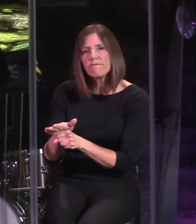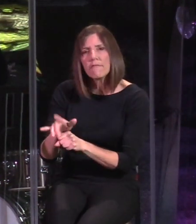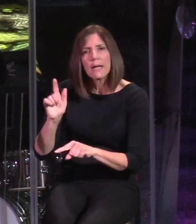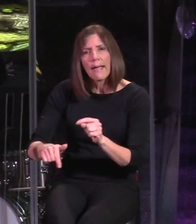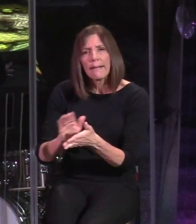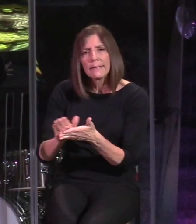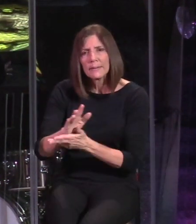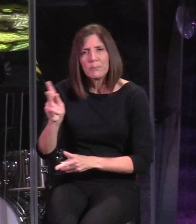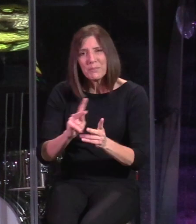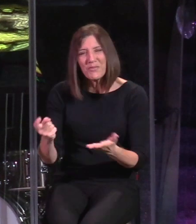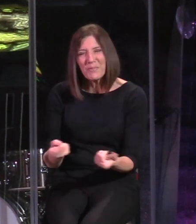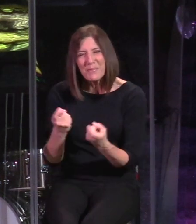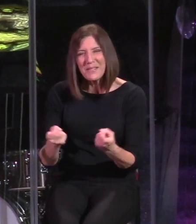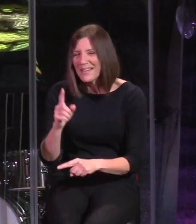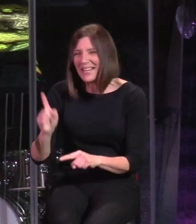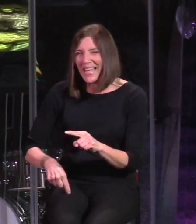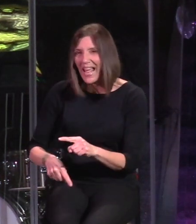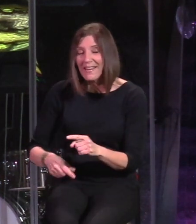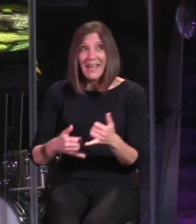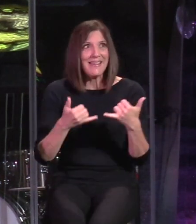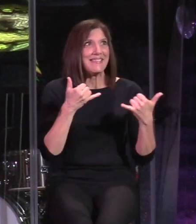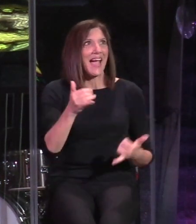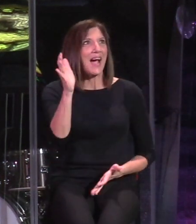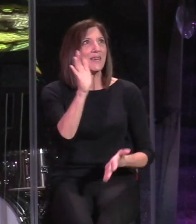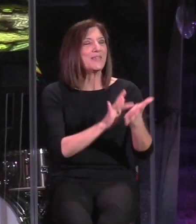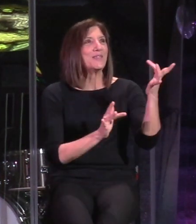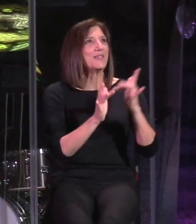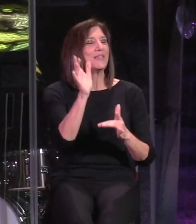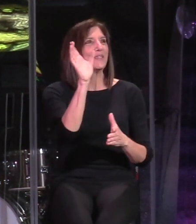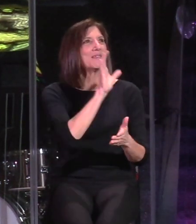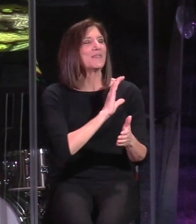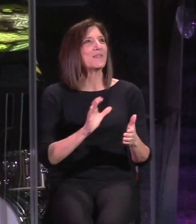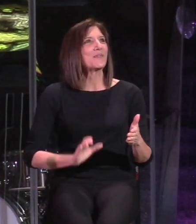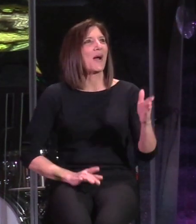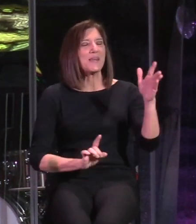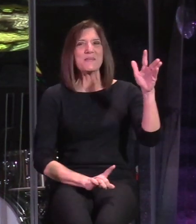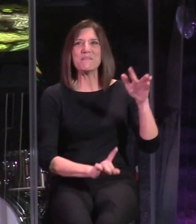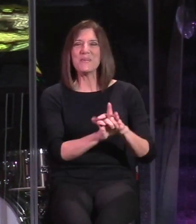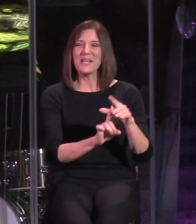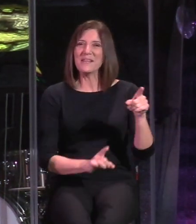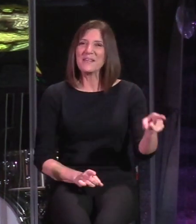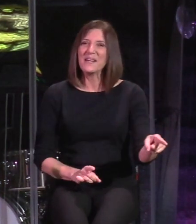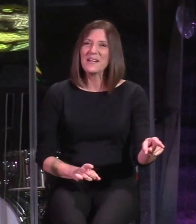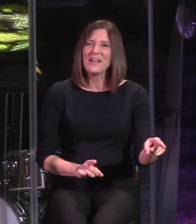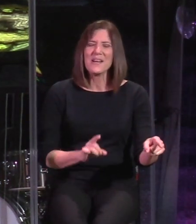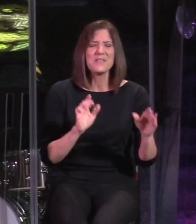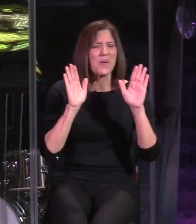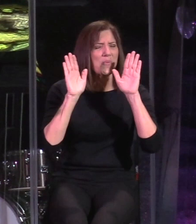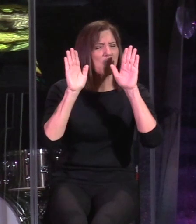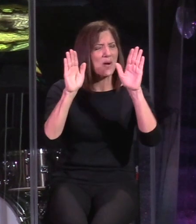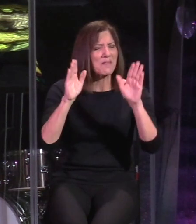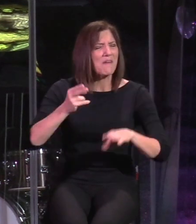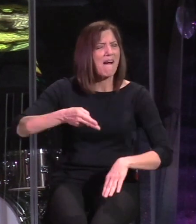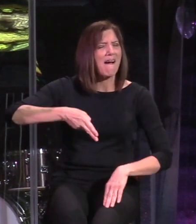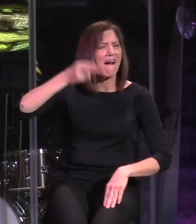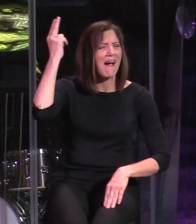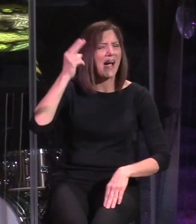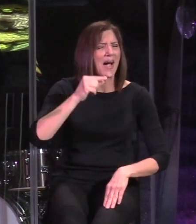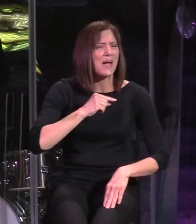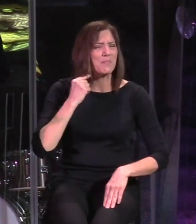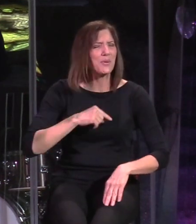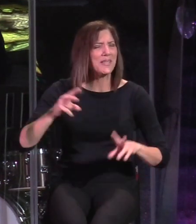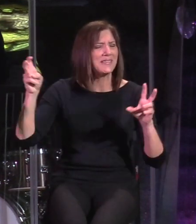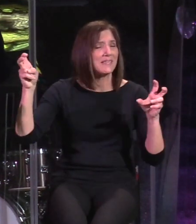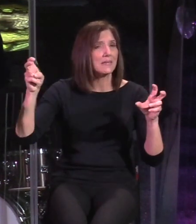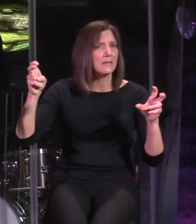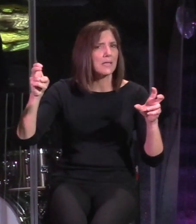from their sins, now Christ has appeared. And he is a greater high priest who has served in a